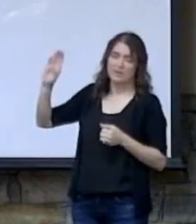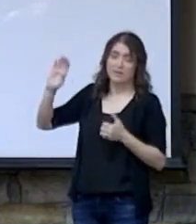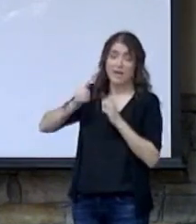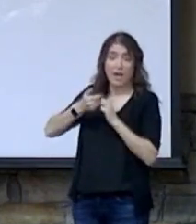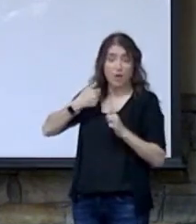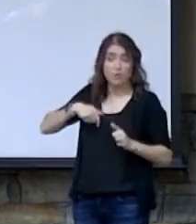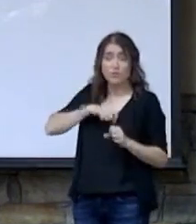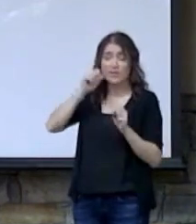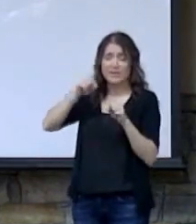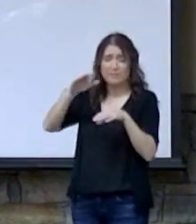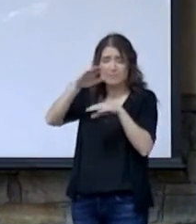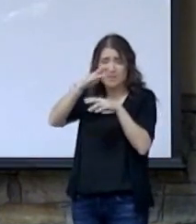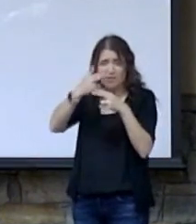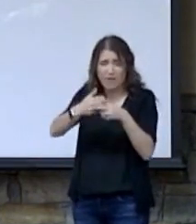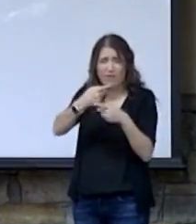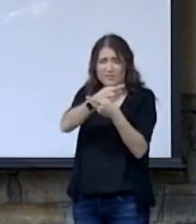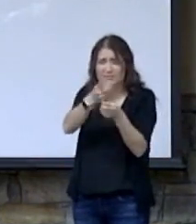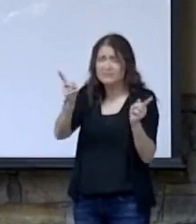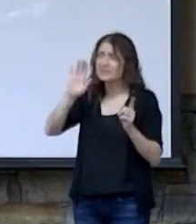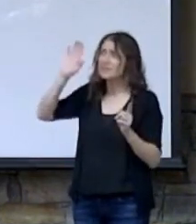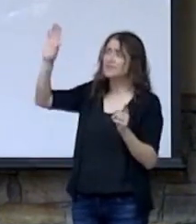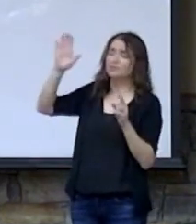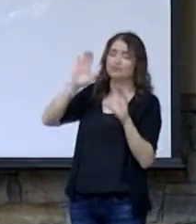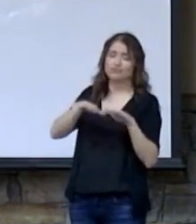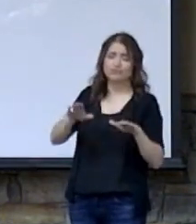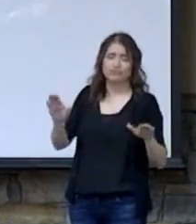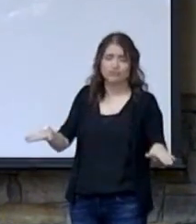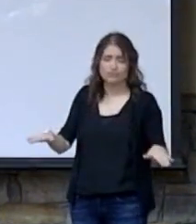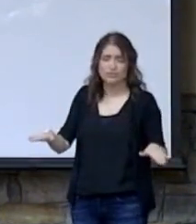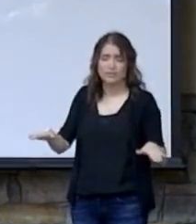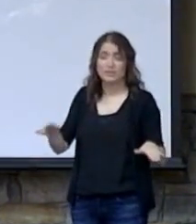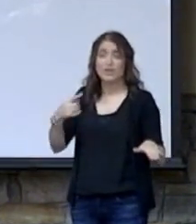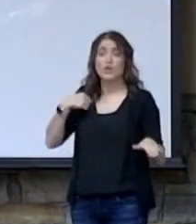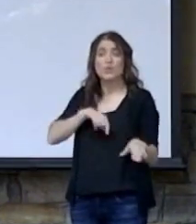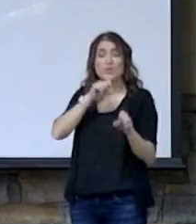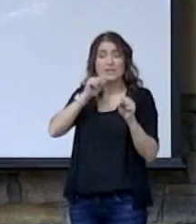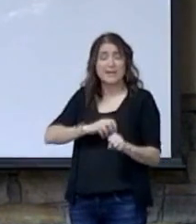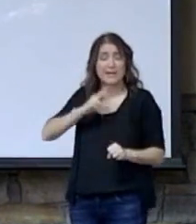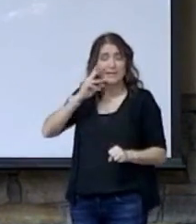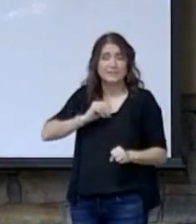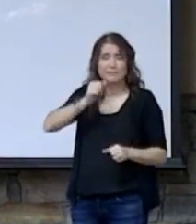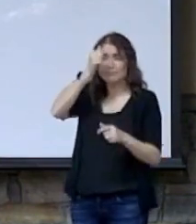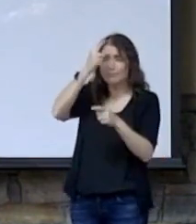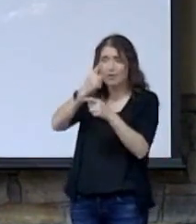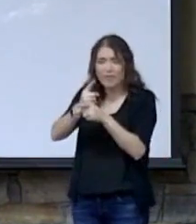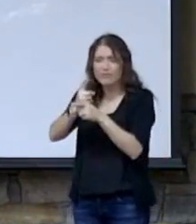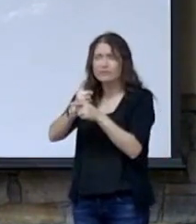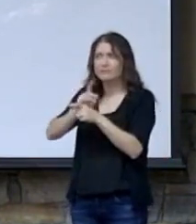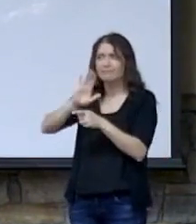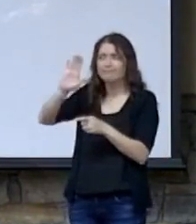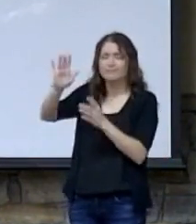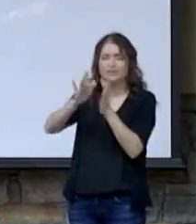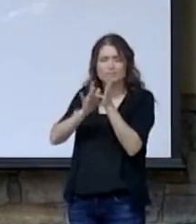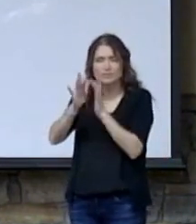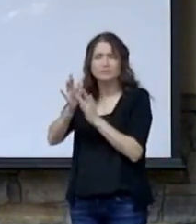can be called His children, how we can experience being brothers with the one that suffered and died on that